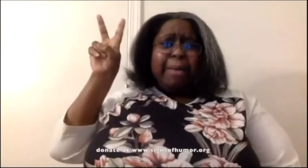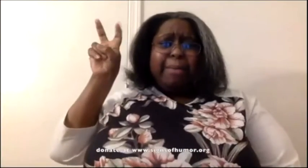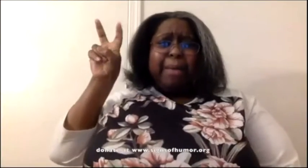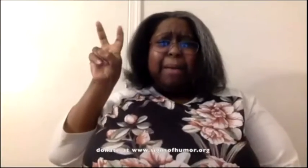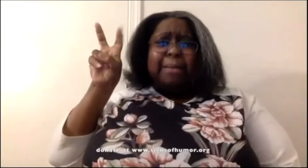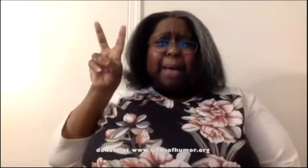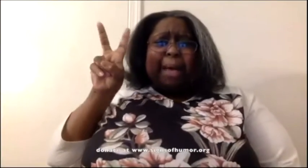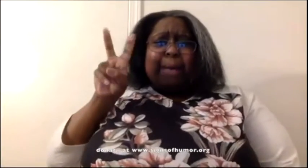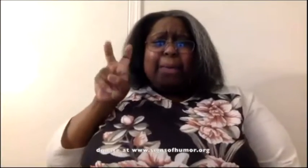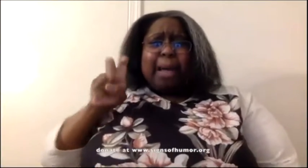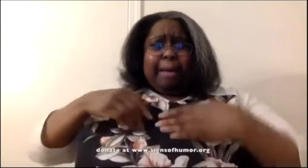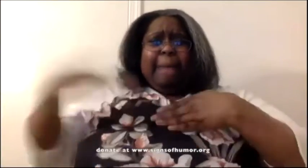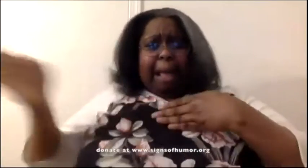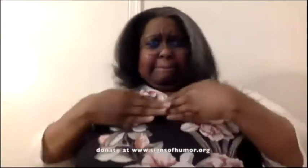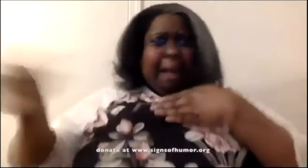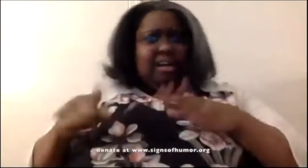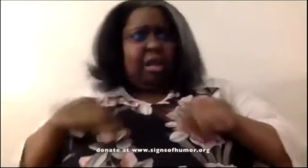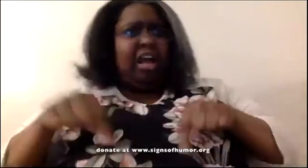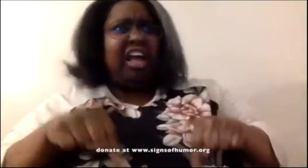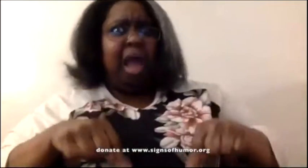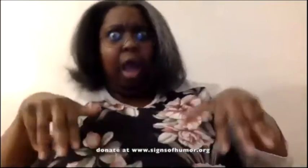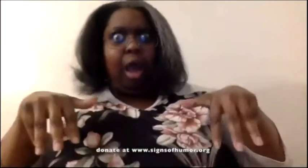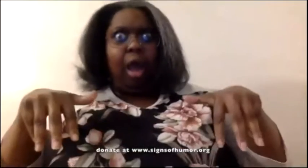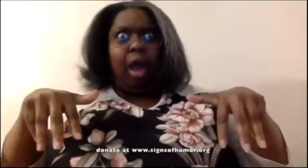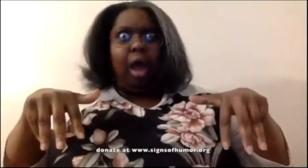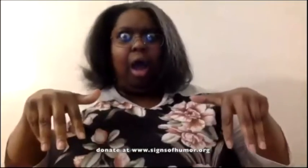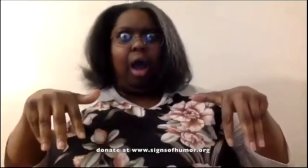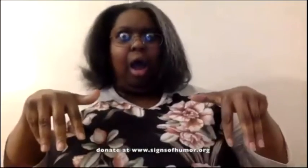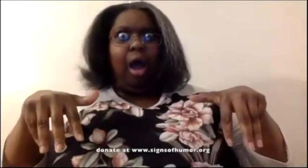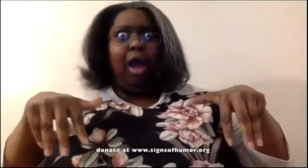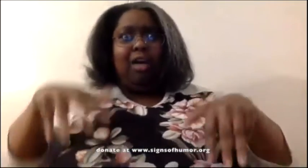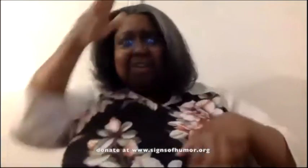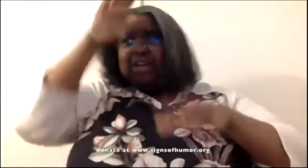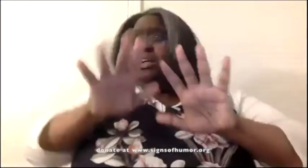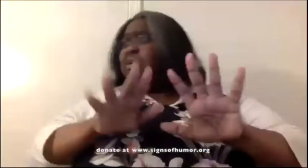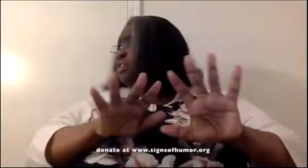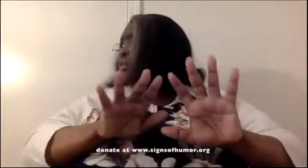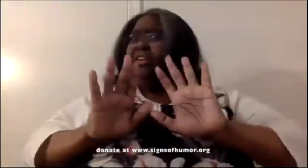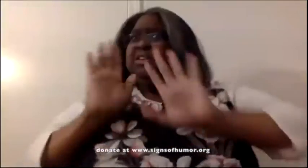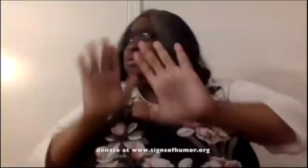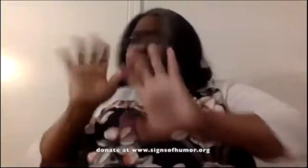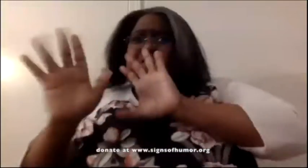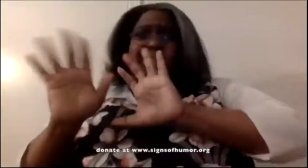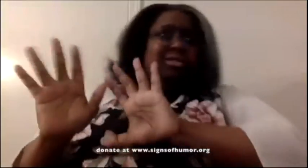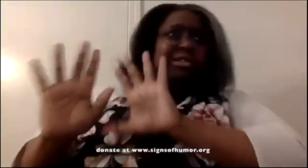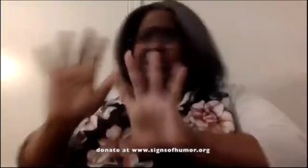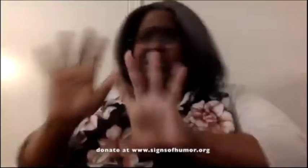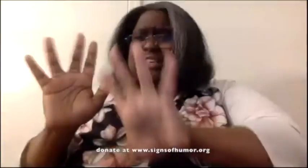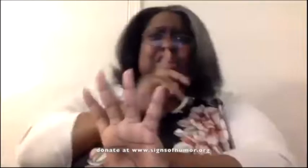from upstairs heard my mom yelling. They came running down. So they're hearing banging and doors and everything, and they couldn't believe what they